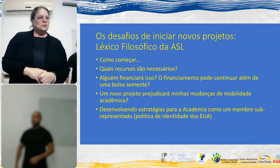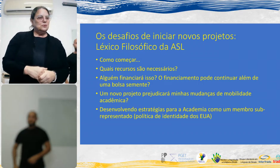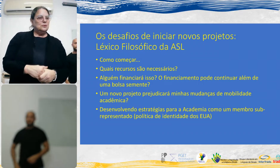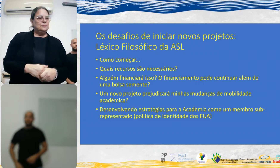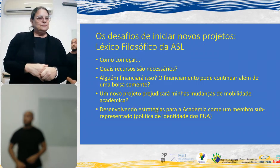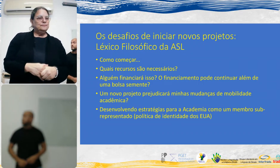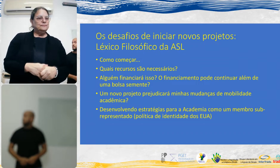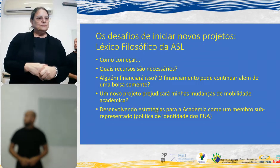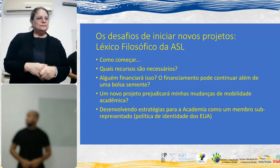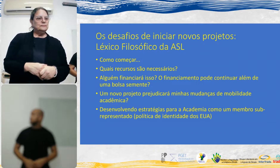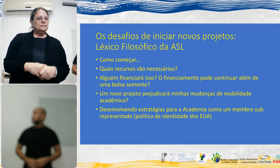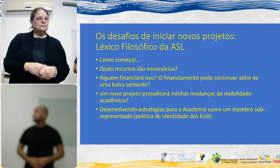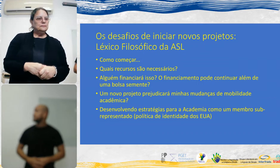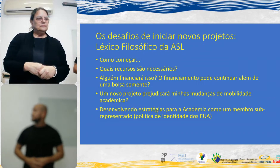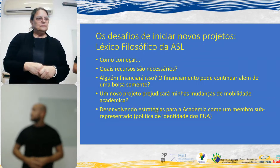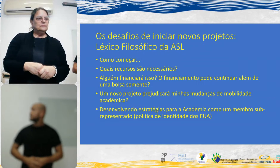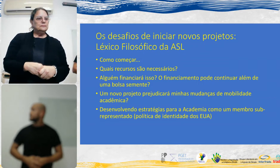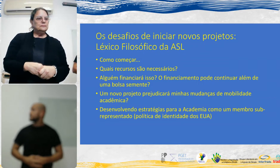So